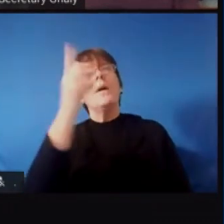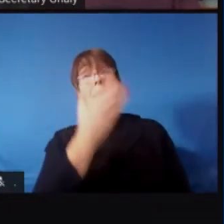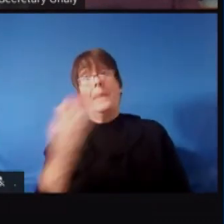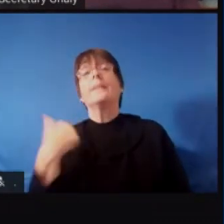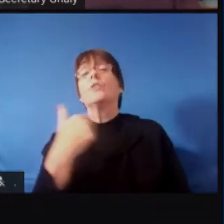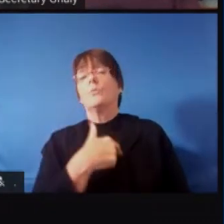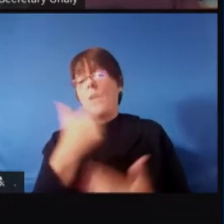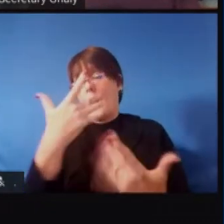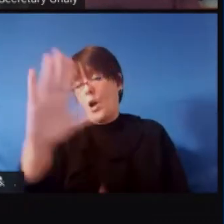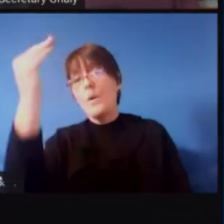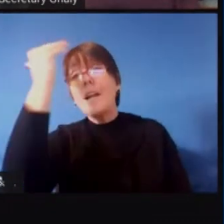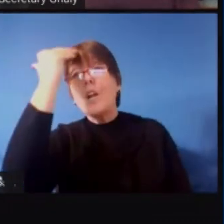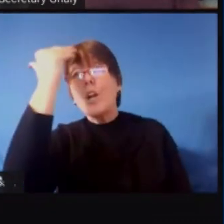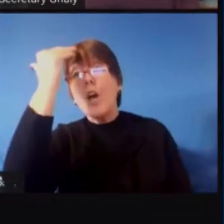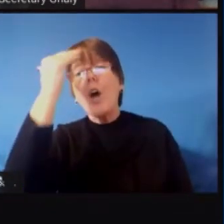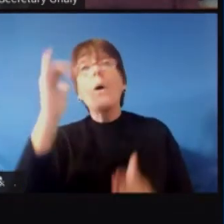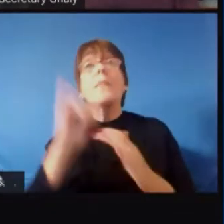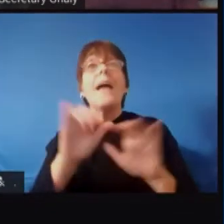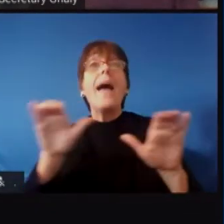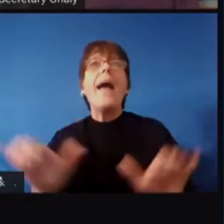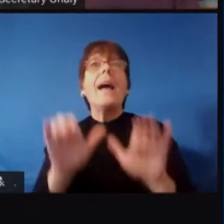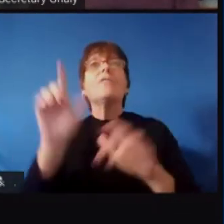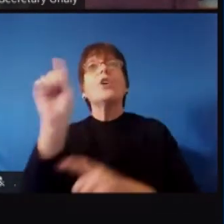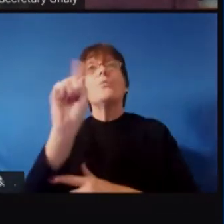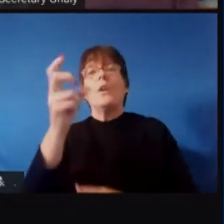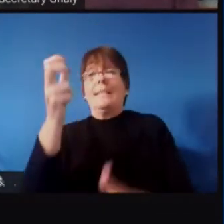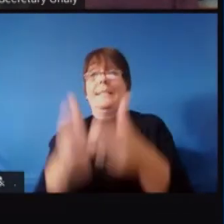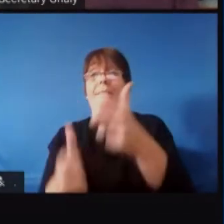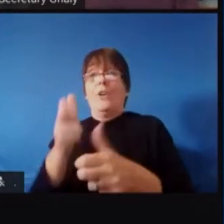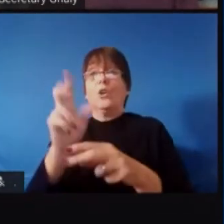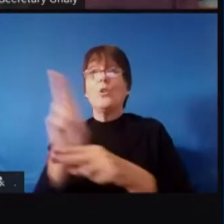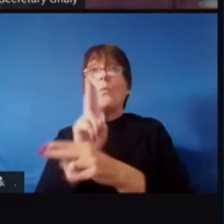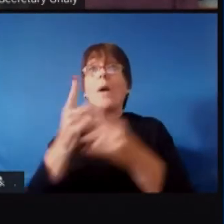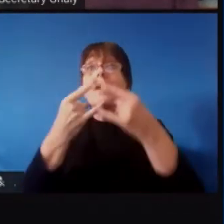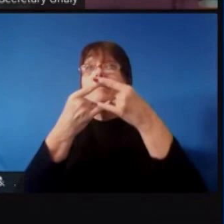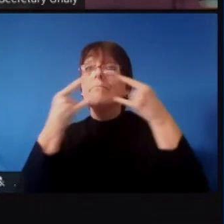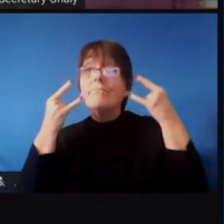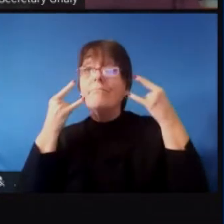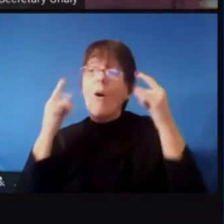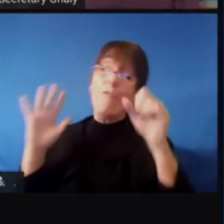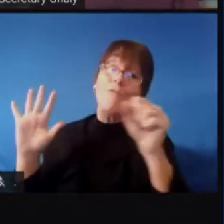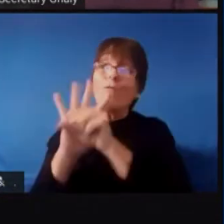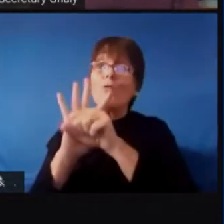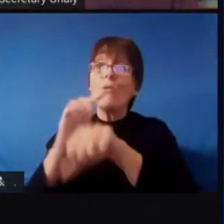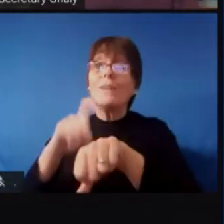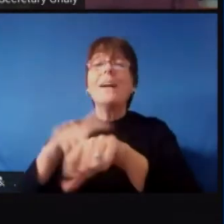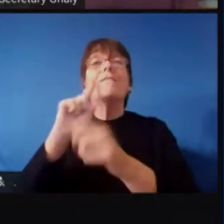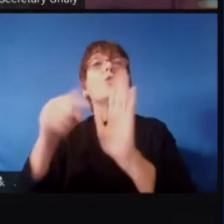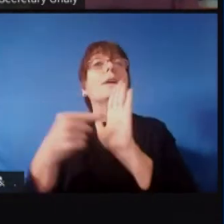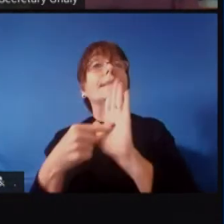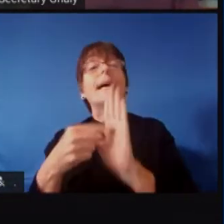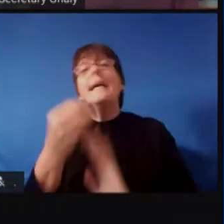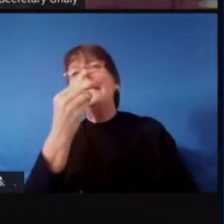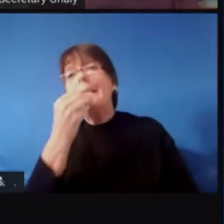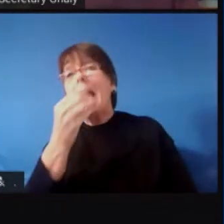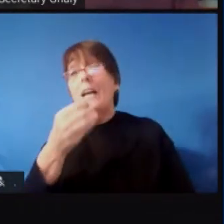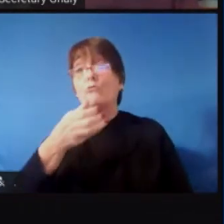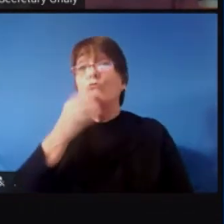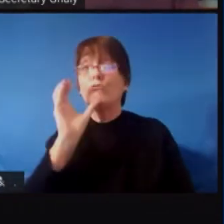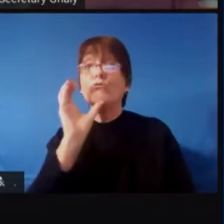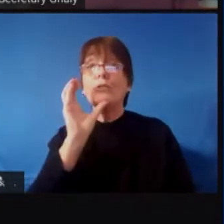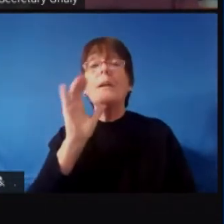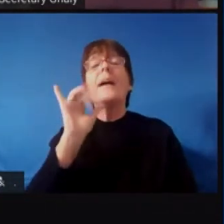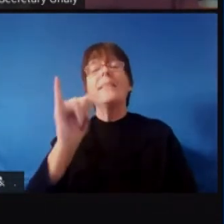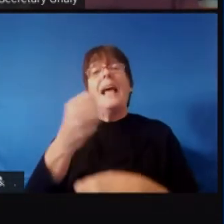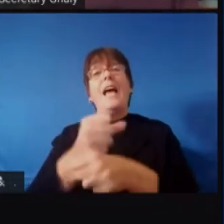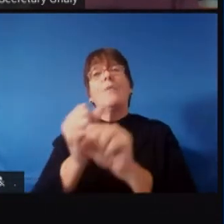know that activities where it's difficult to mask the whole time, so for example, eating and drinking, create